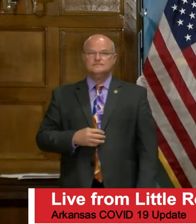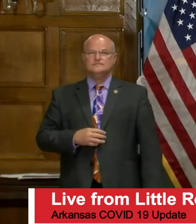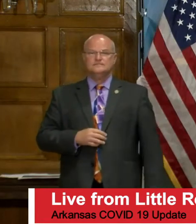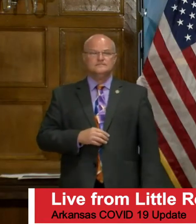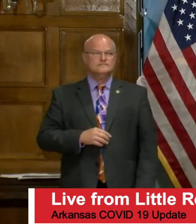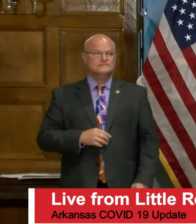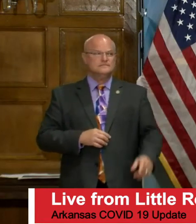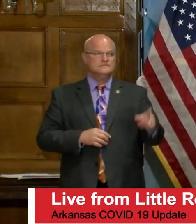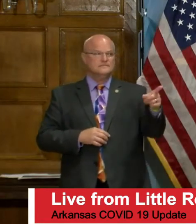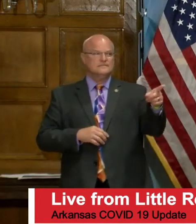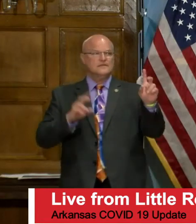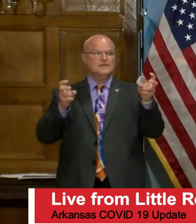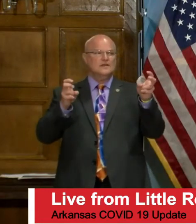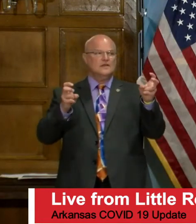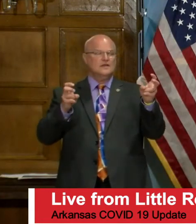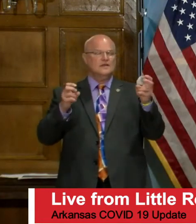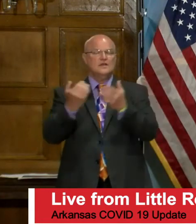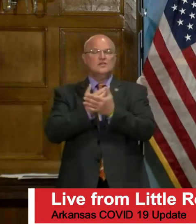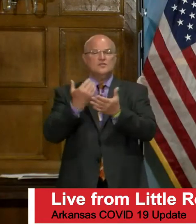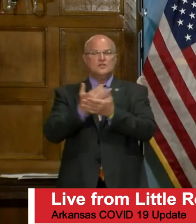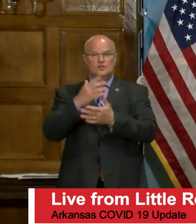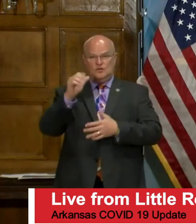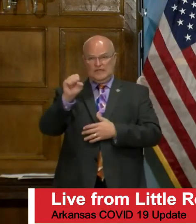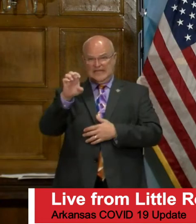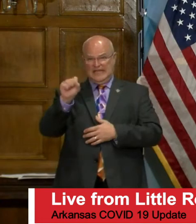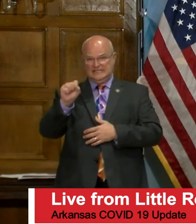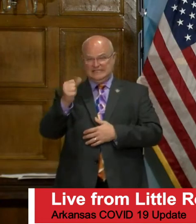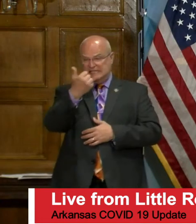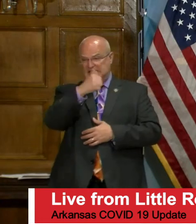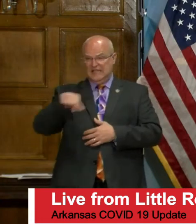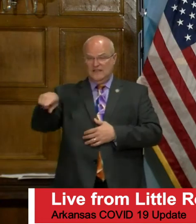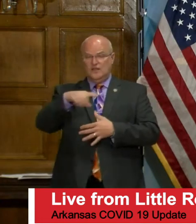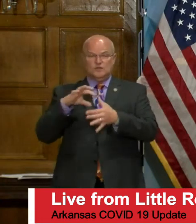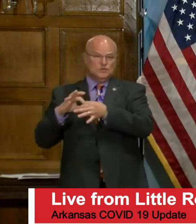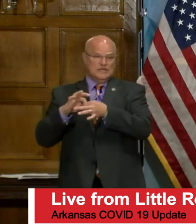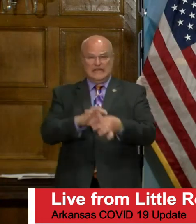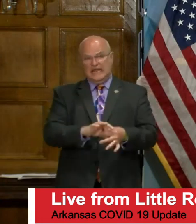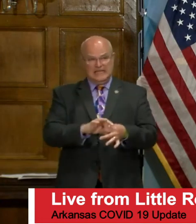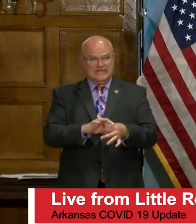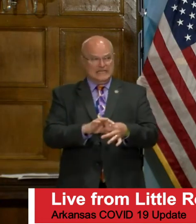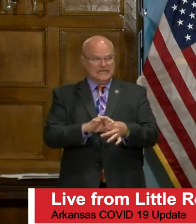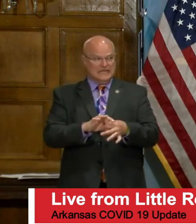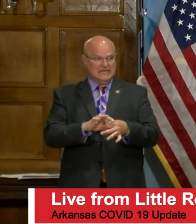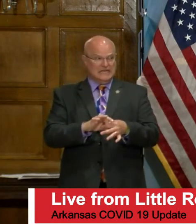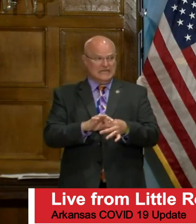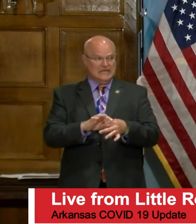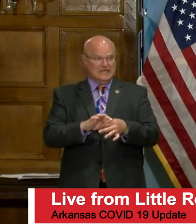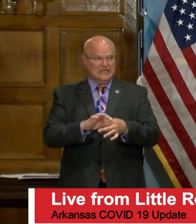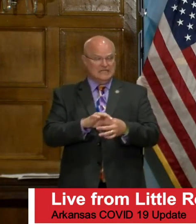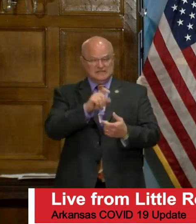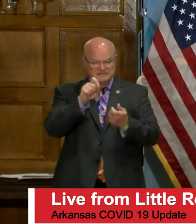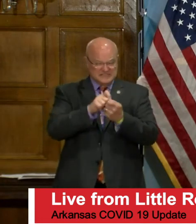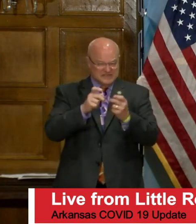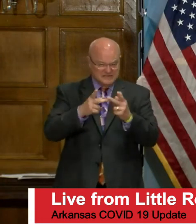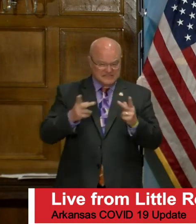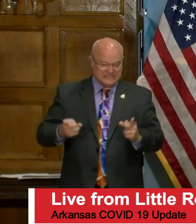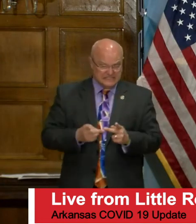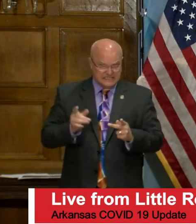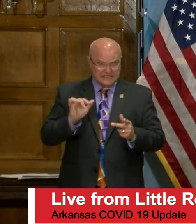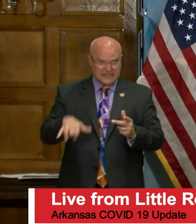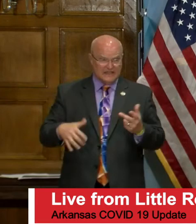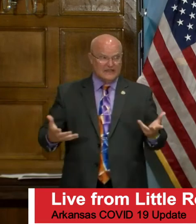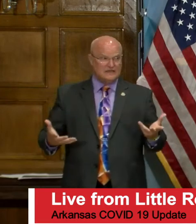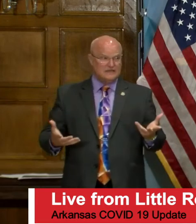The new cases, are any of those related or related to a certain facility or anything like